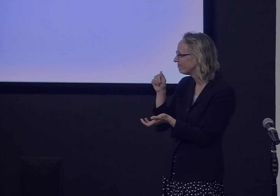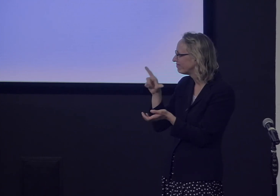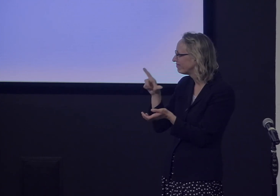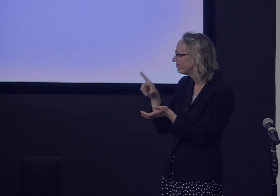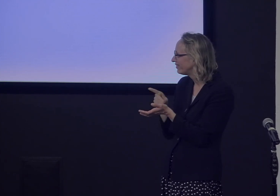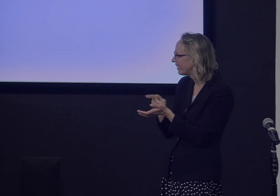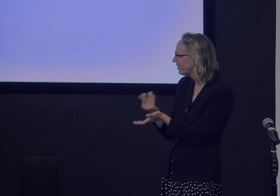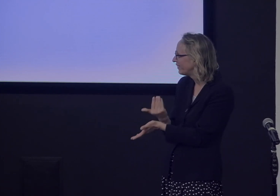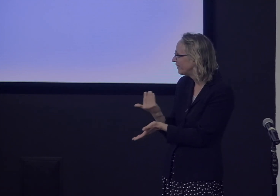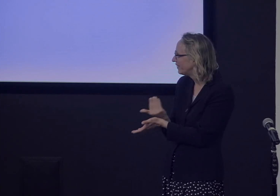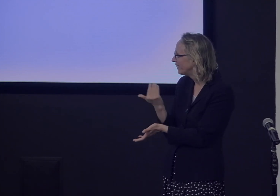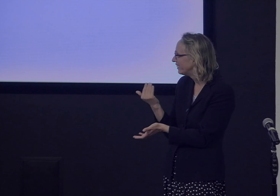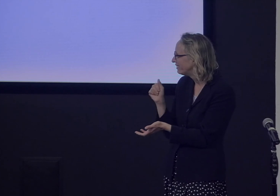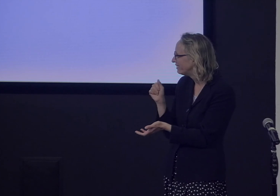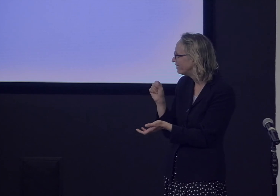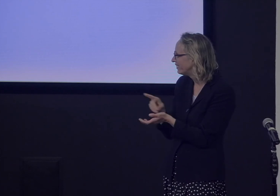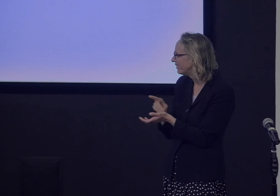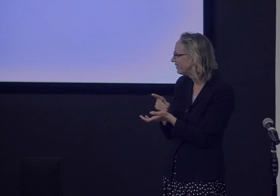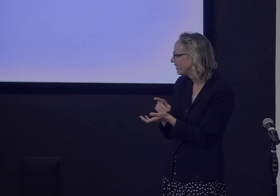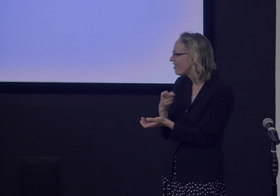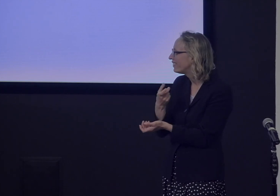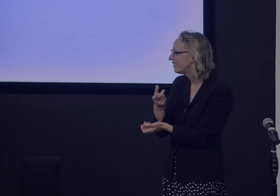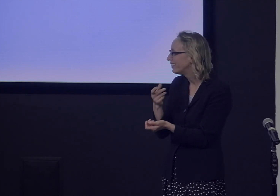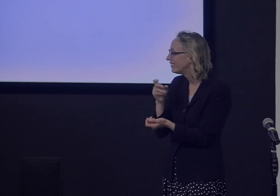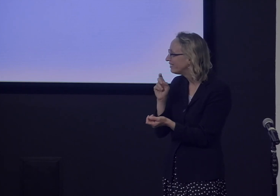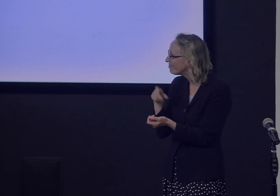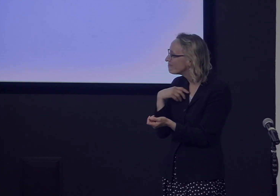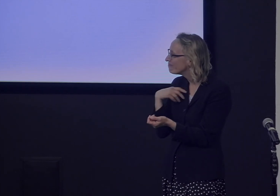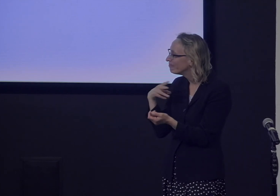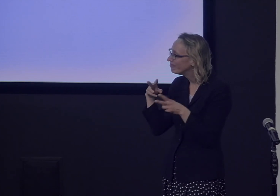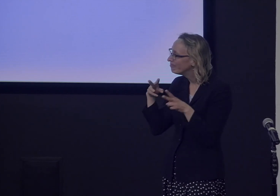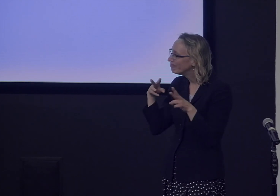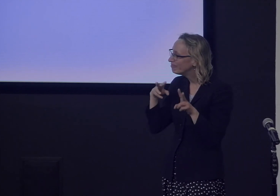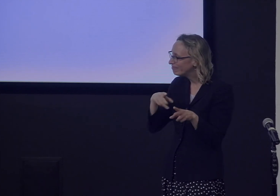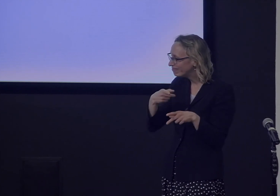recently the ASL dictionary that was just recently published within the past couple years,